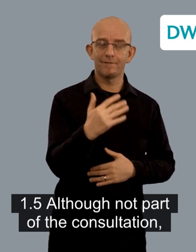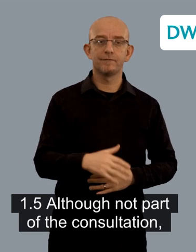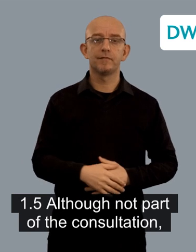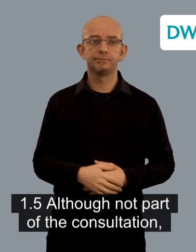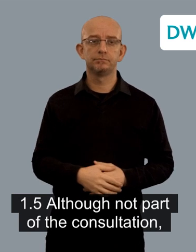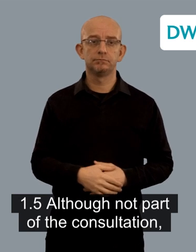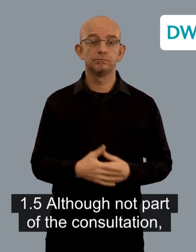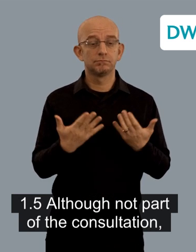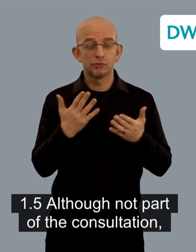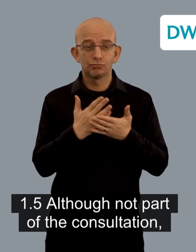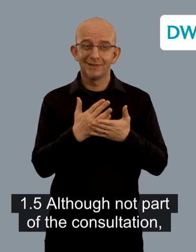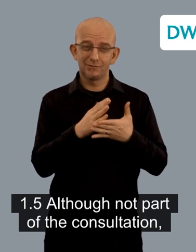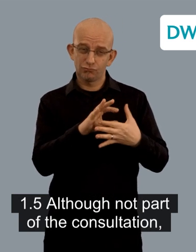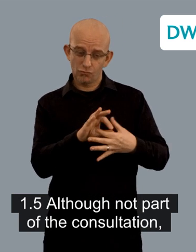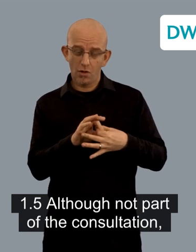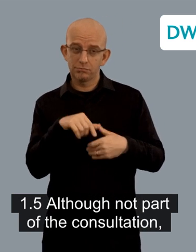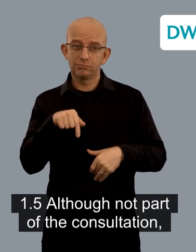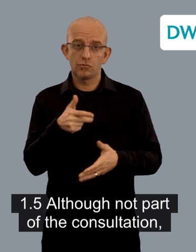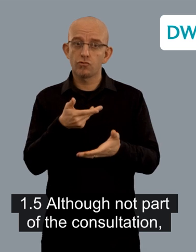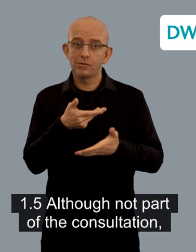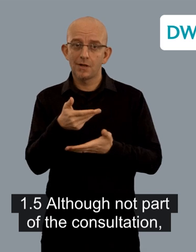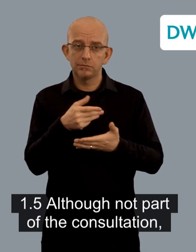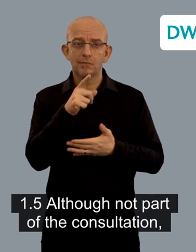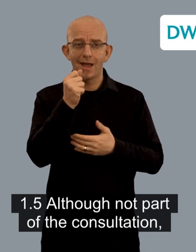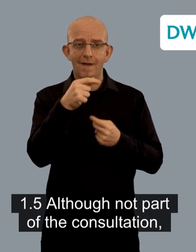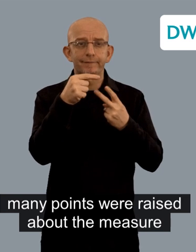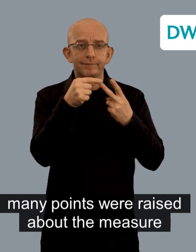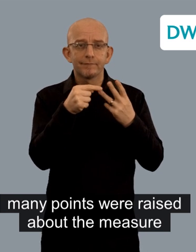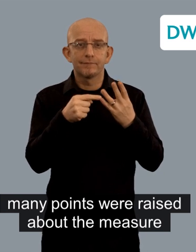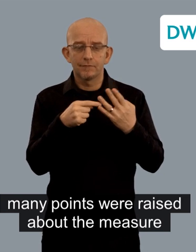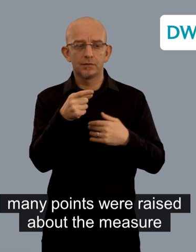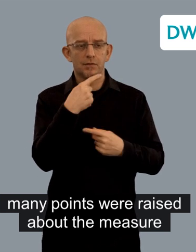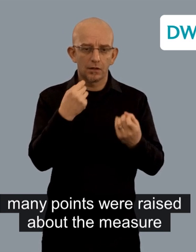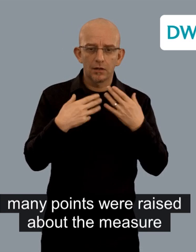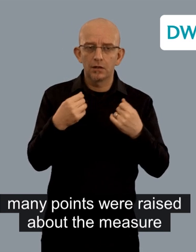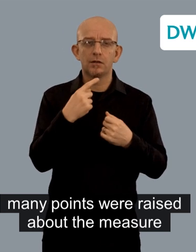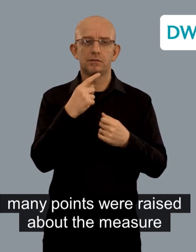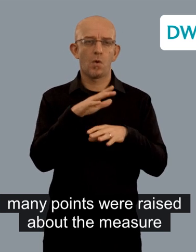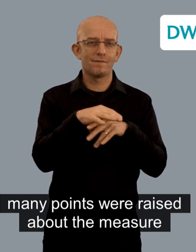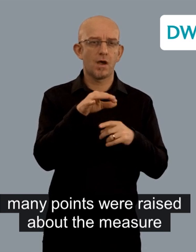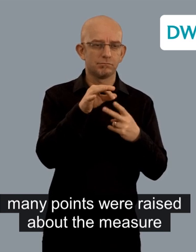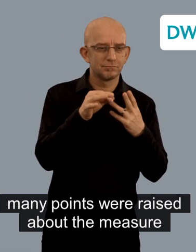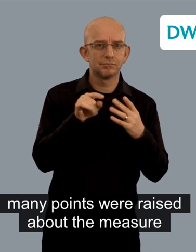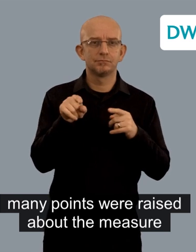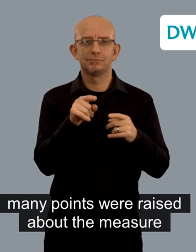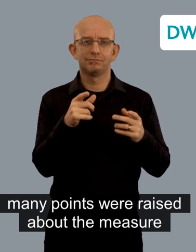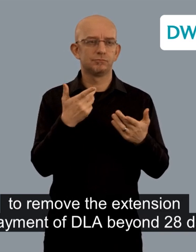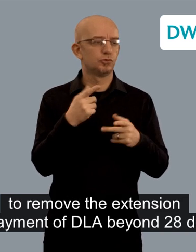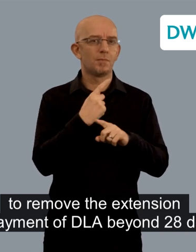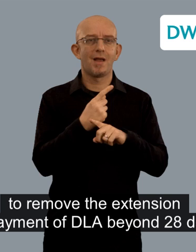(1.5) Although not part of the consultation, many points were raised about the measure to